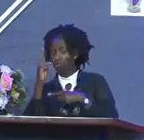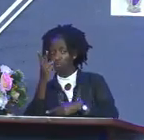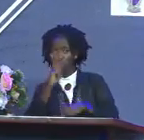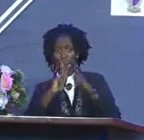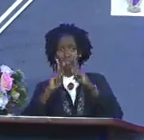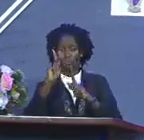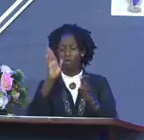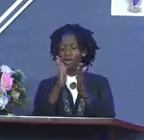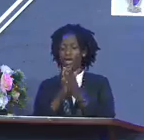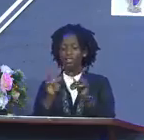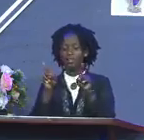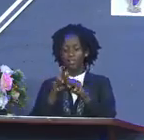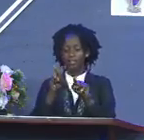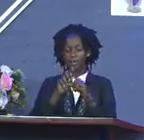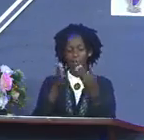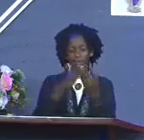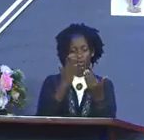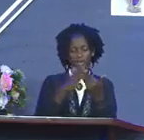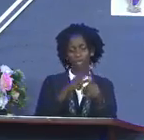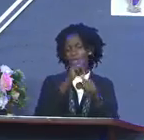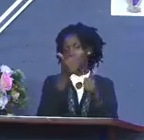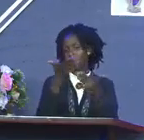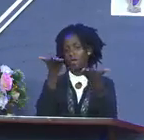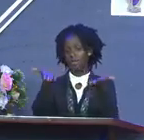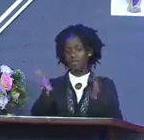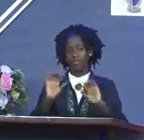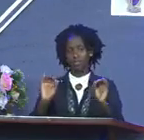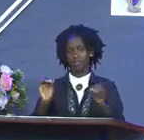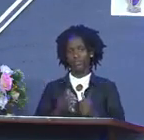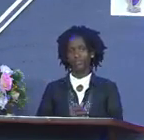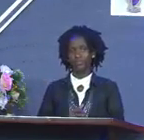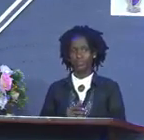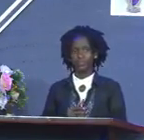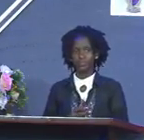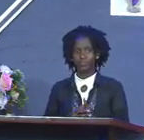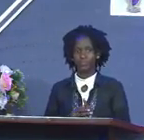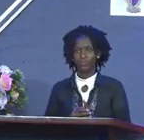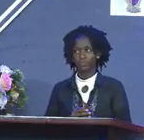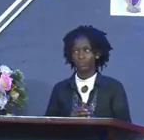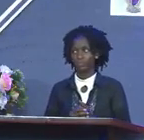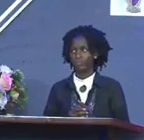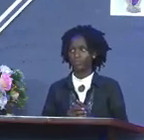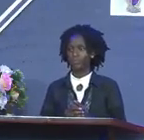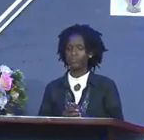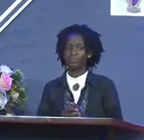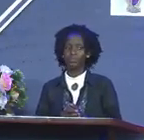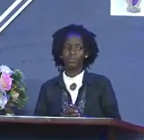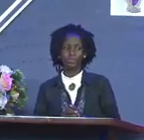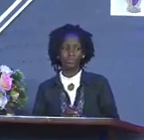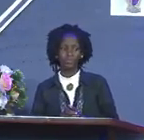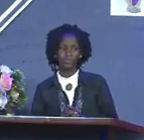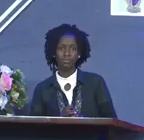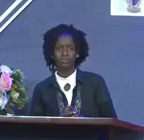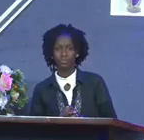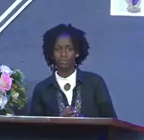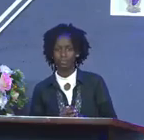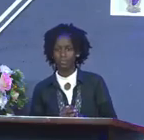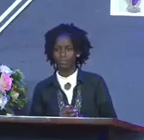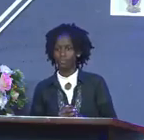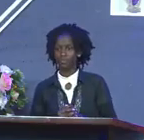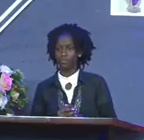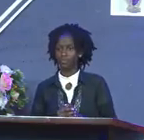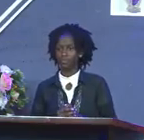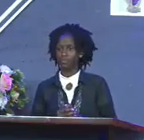And God trusted us with two more children. We've been nurturing Shalom in